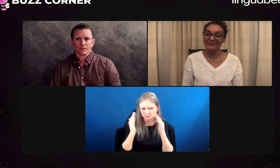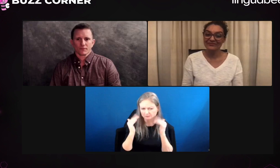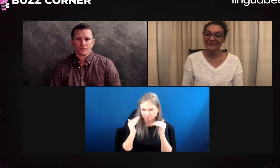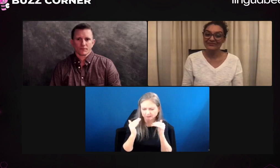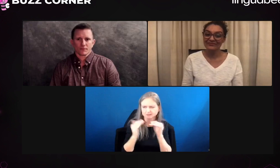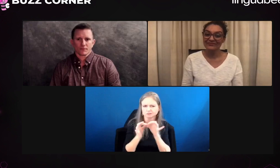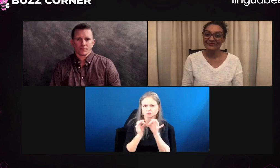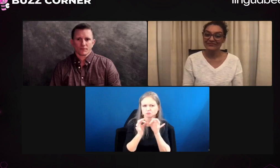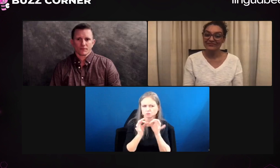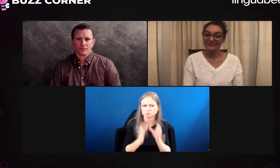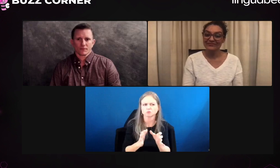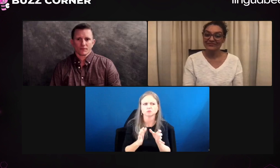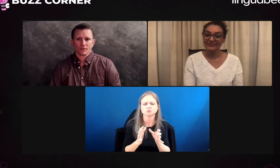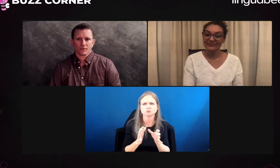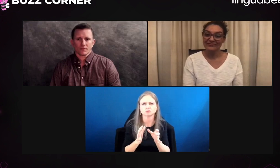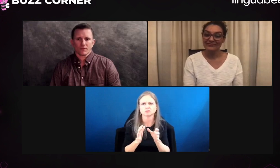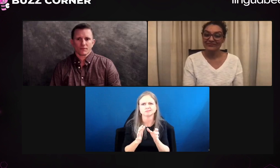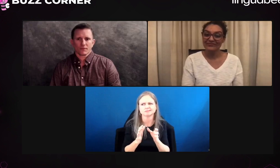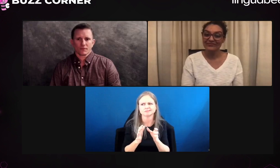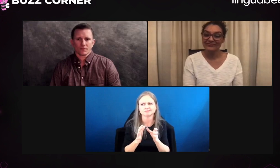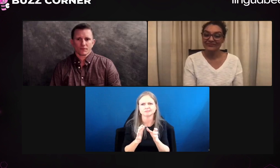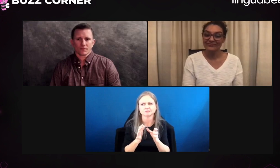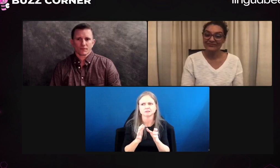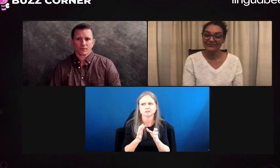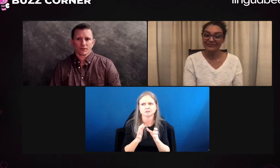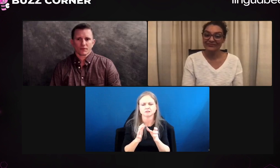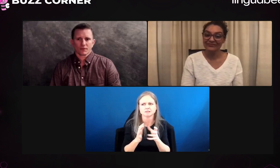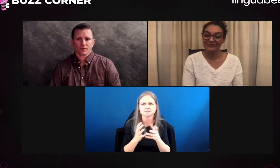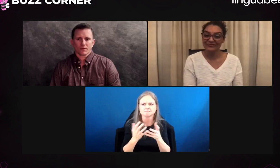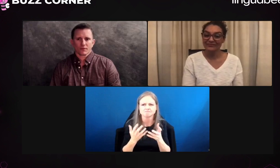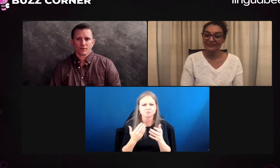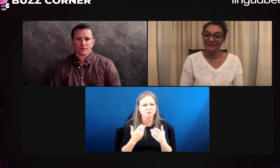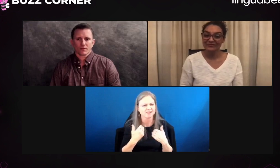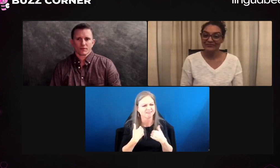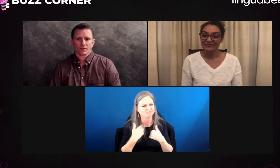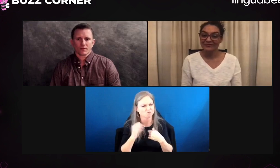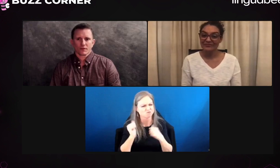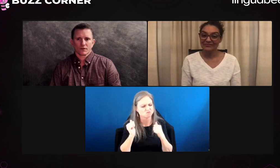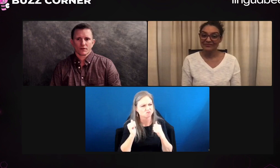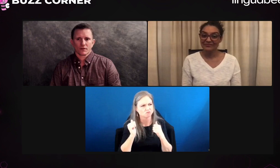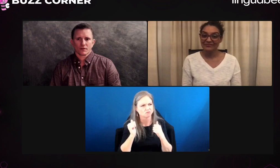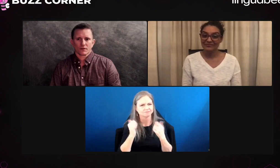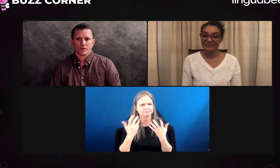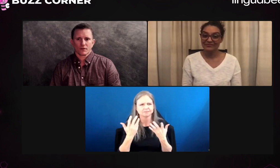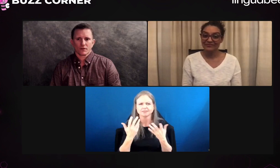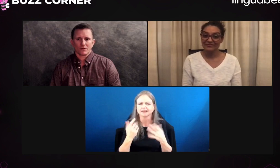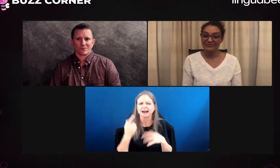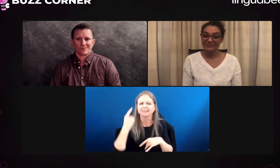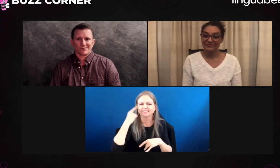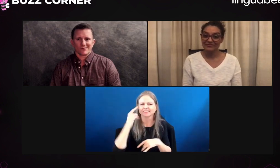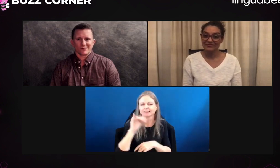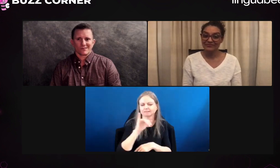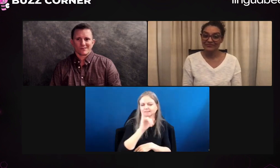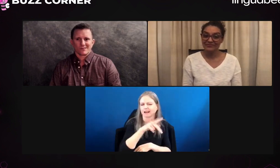months, you know, you have to really ask the question, how can you expect interpreters?